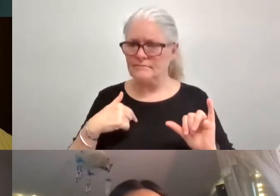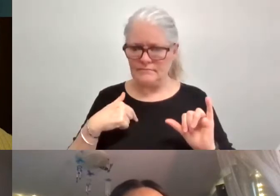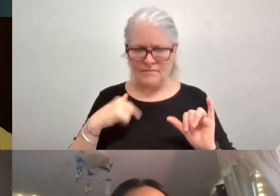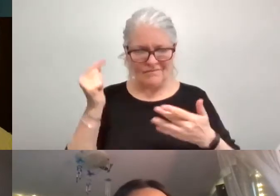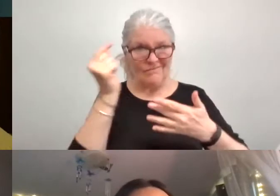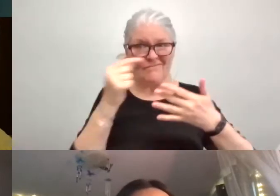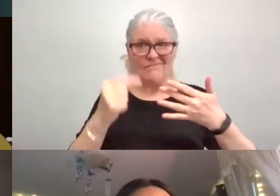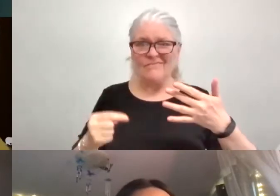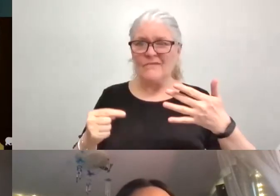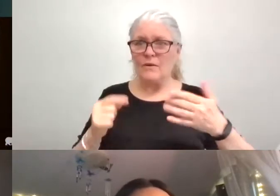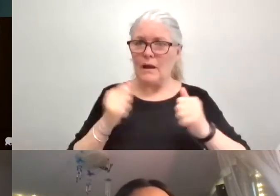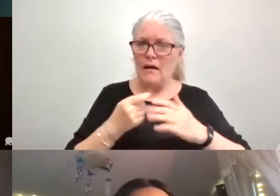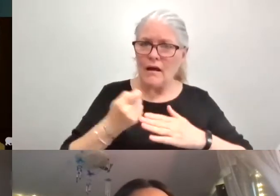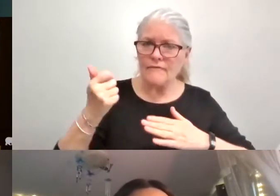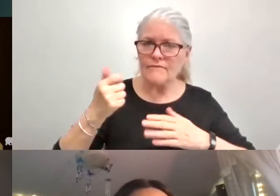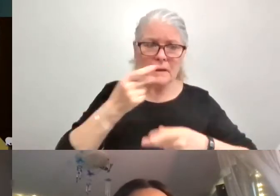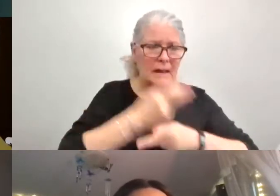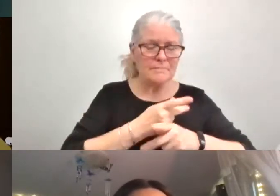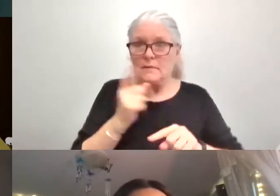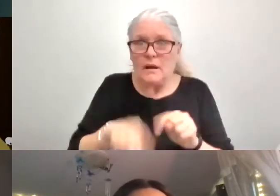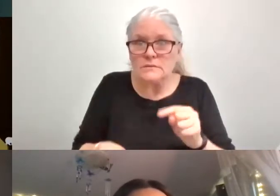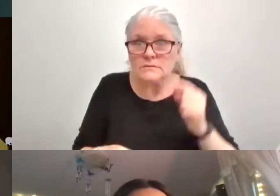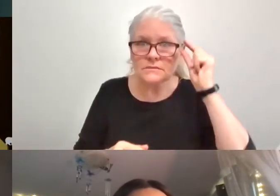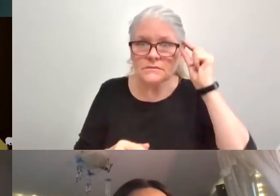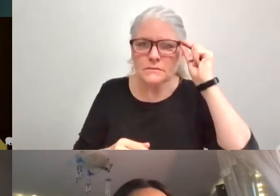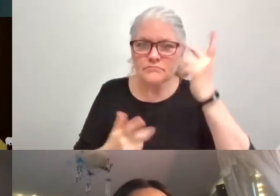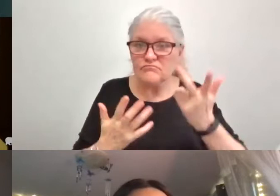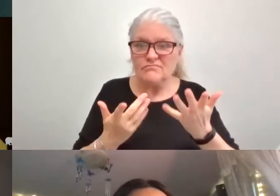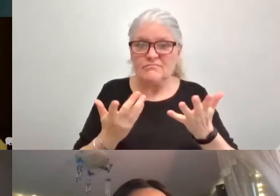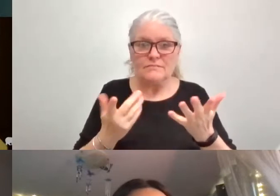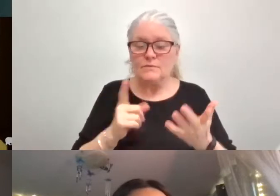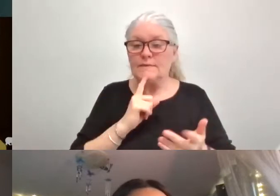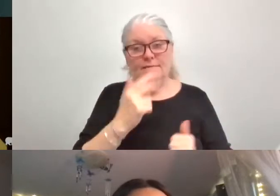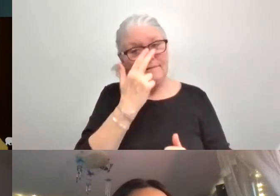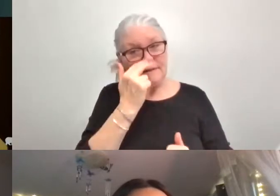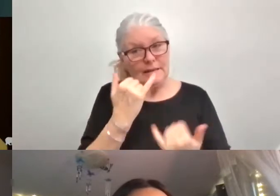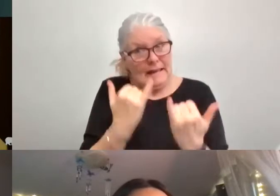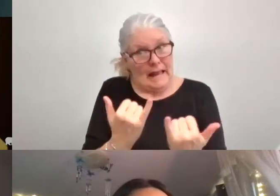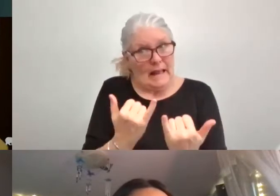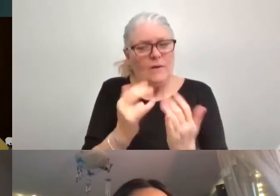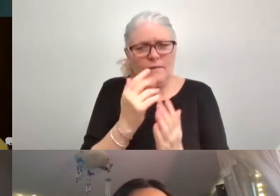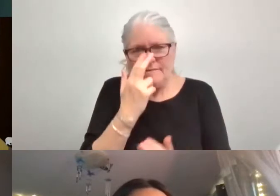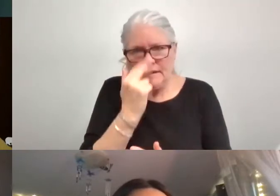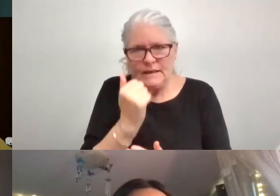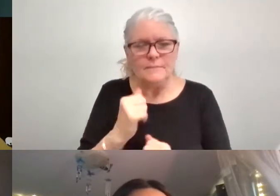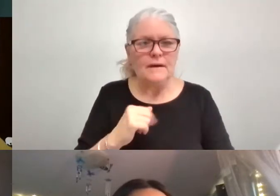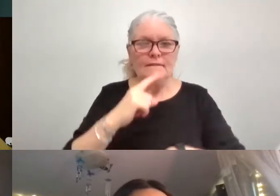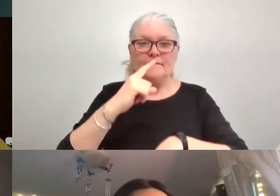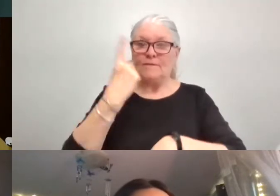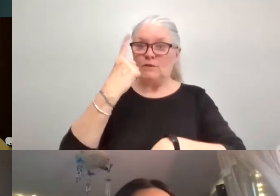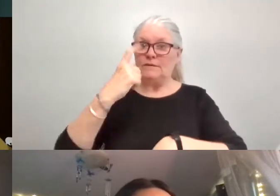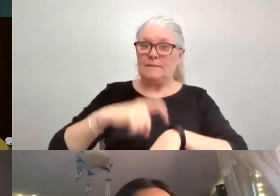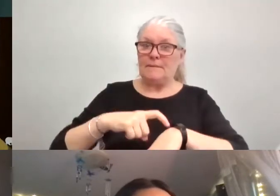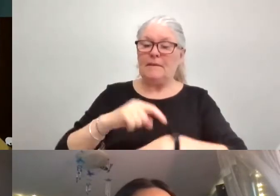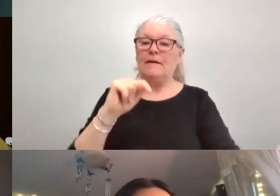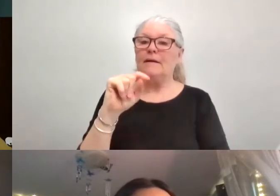negotiable. You know, I remember like it was a... It's a really funny moment now, but it was actually my first tattoo that got me to